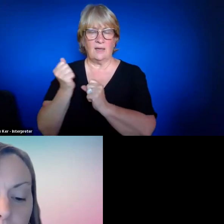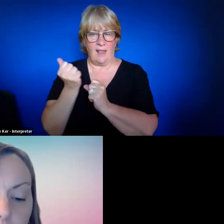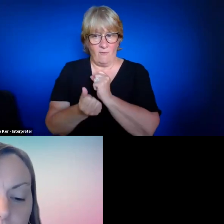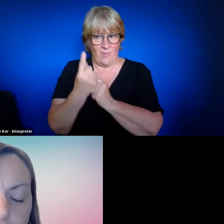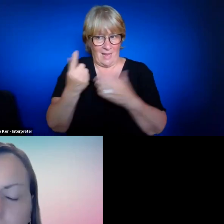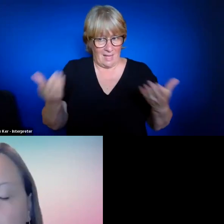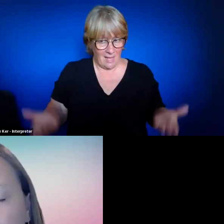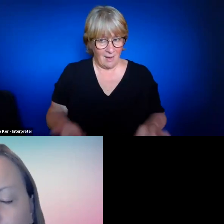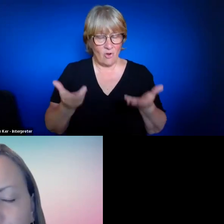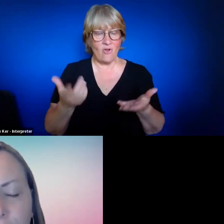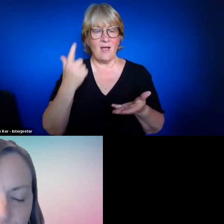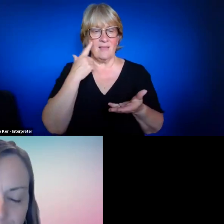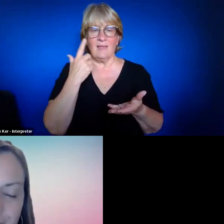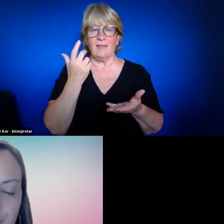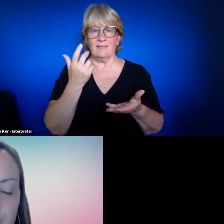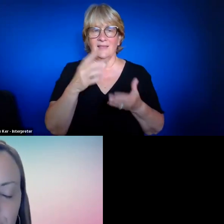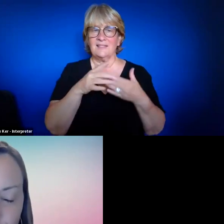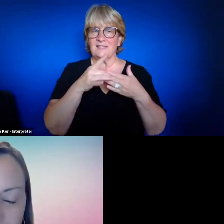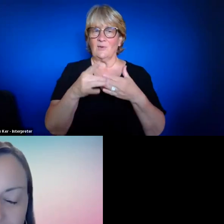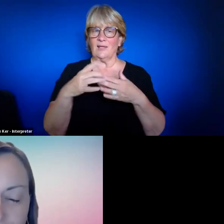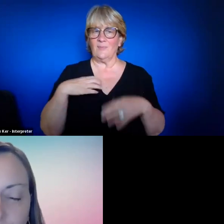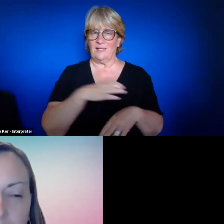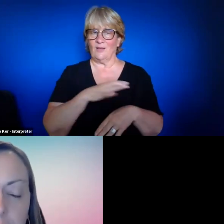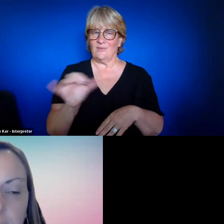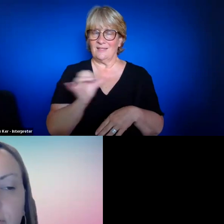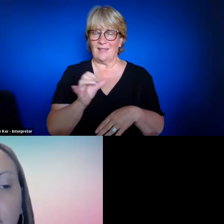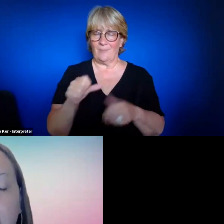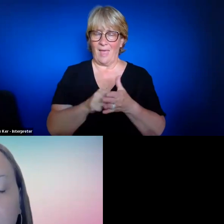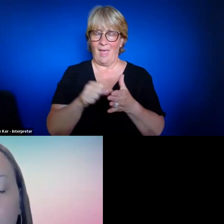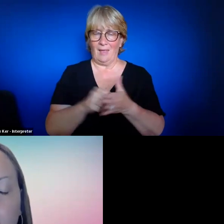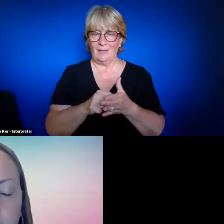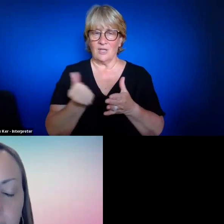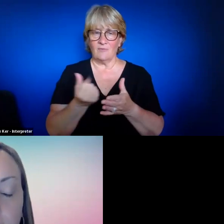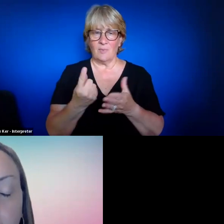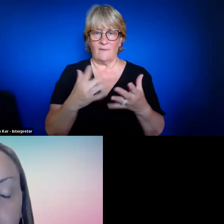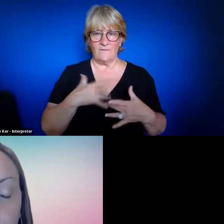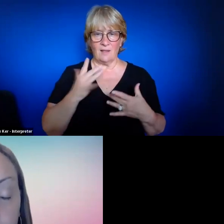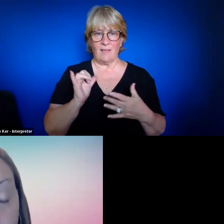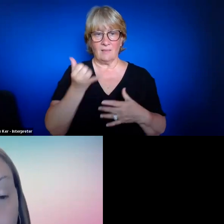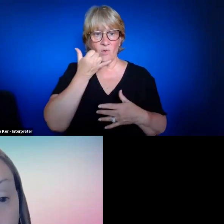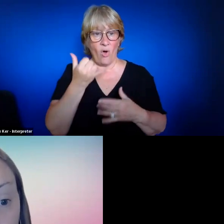here, I think the steering committee is on the same page. We wanted everybody to feel like the call lines